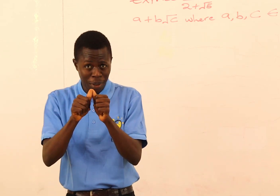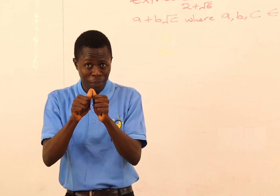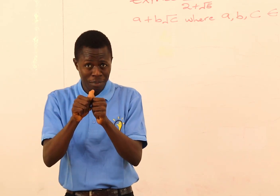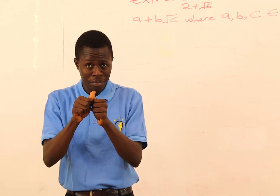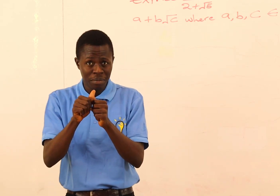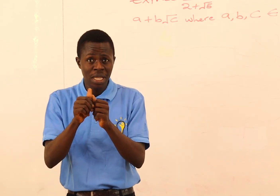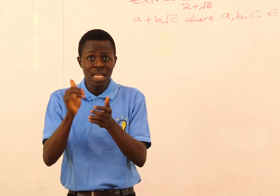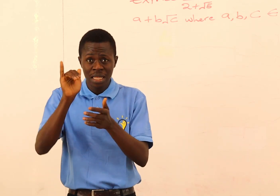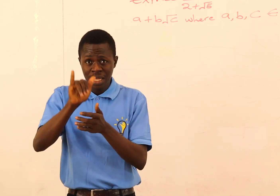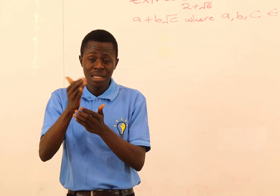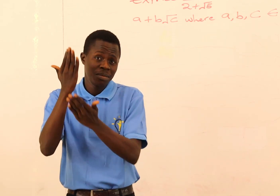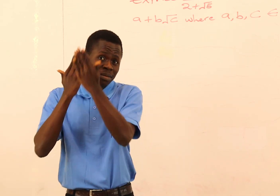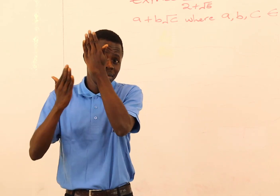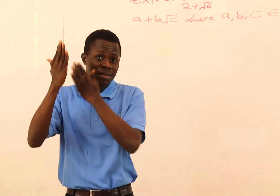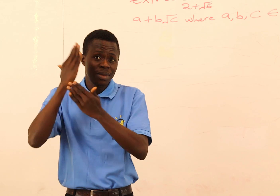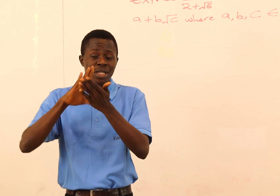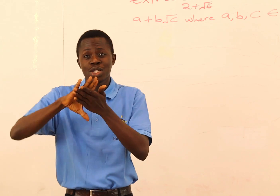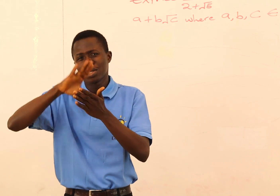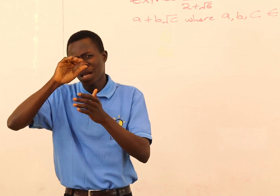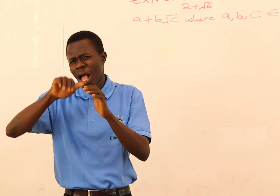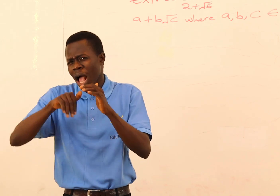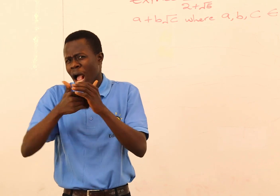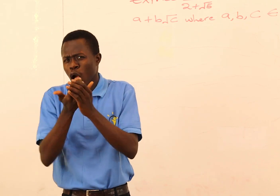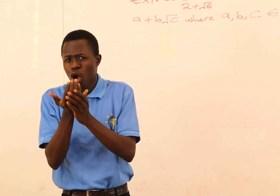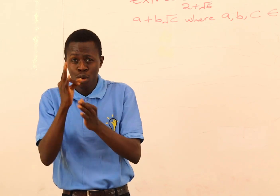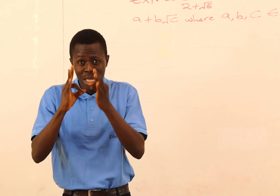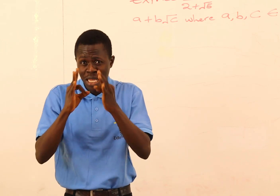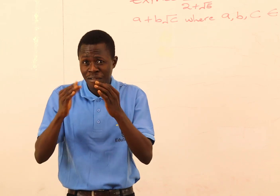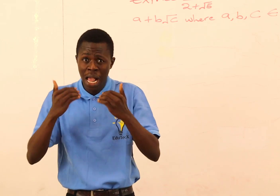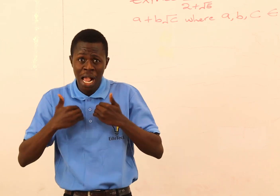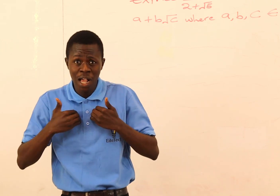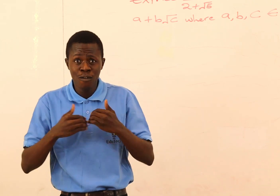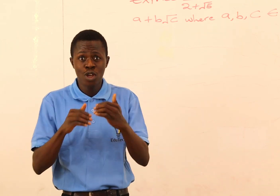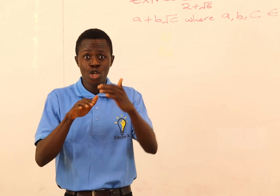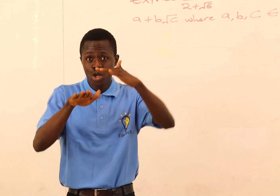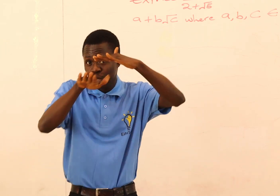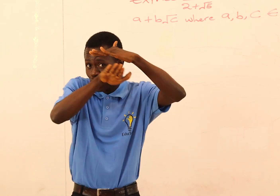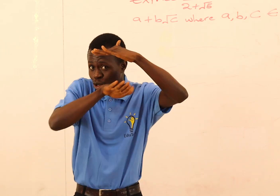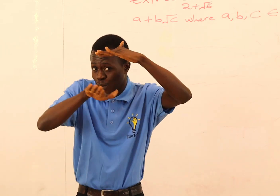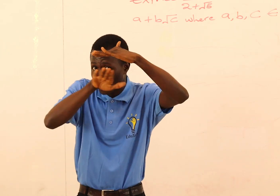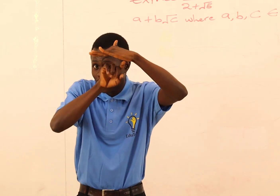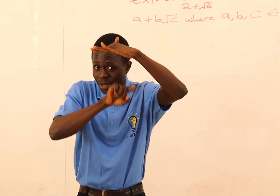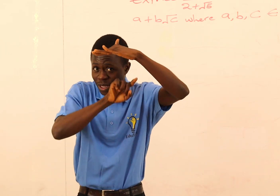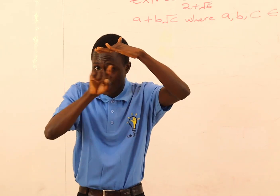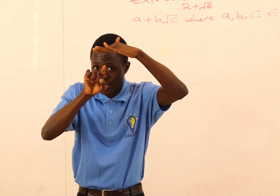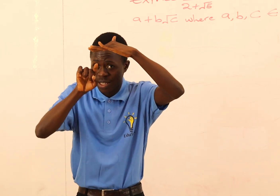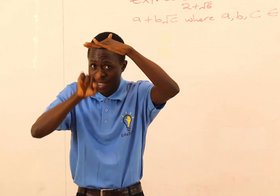So you remember that in a previous lesson, we learned about how to deal